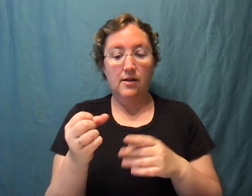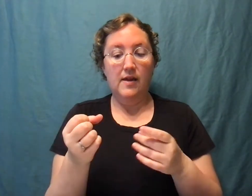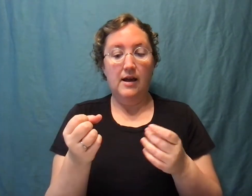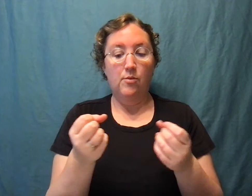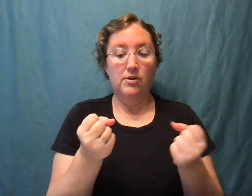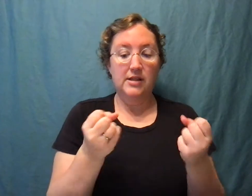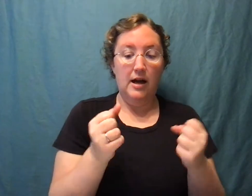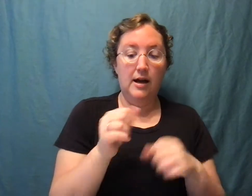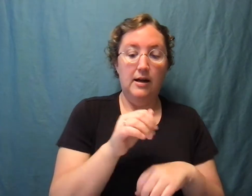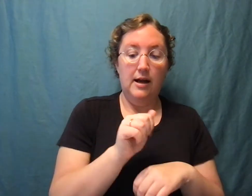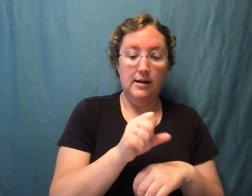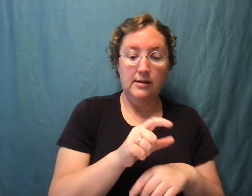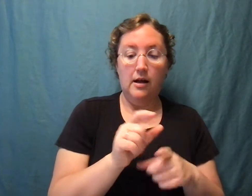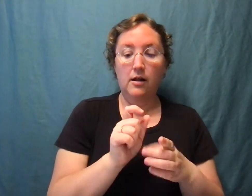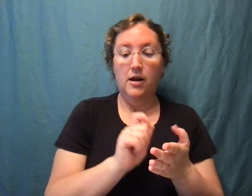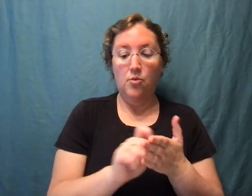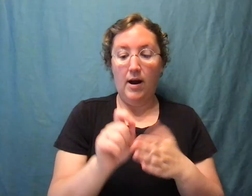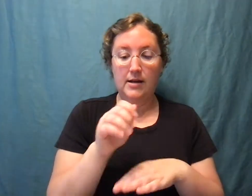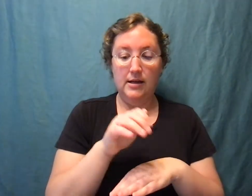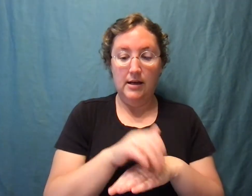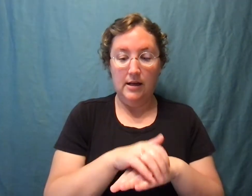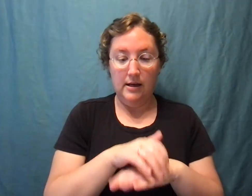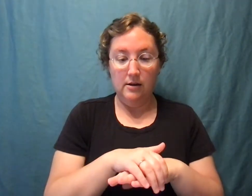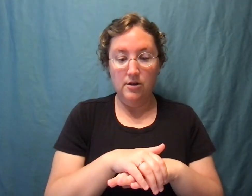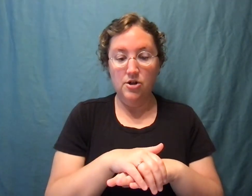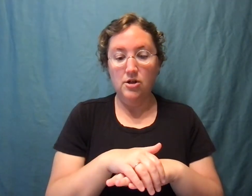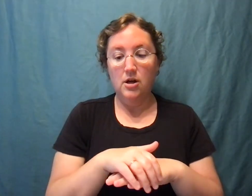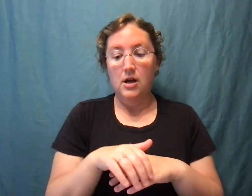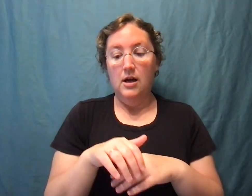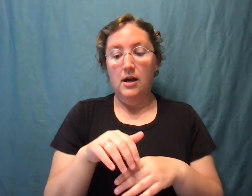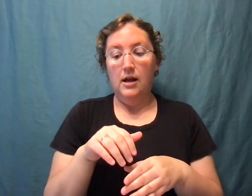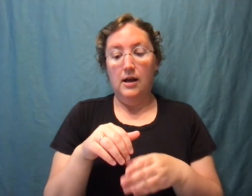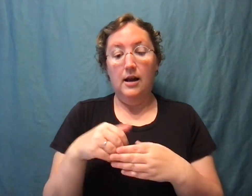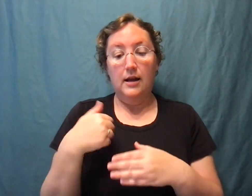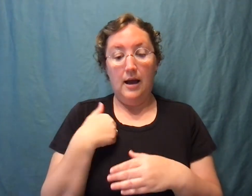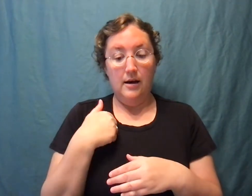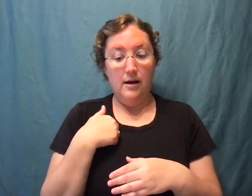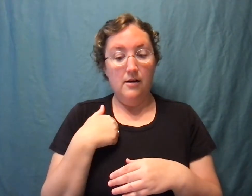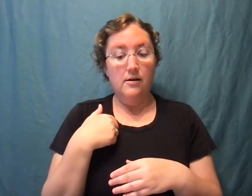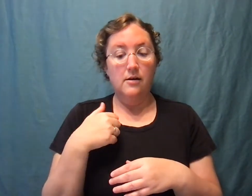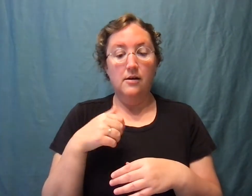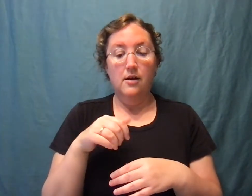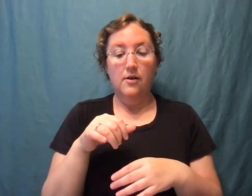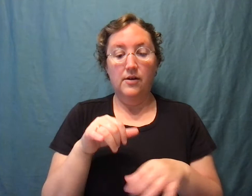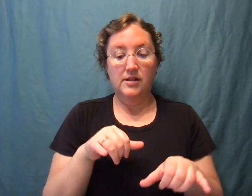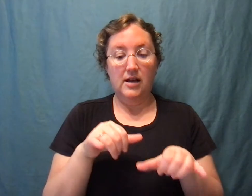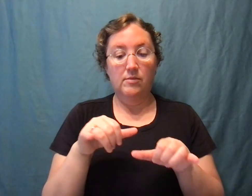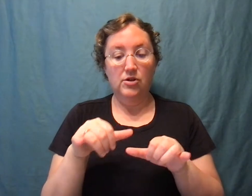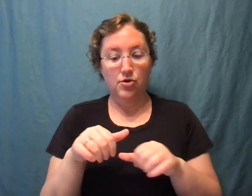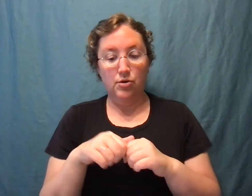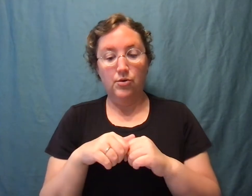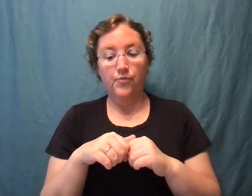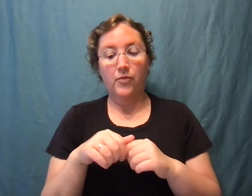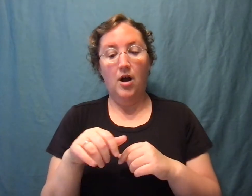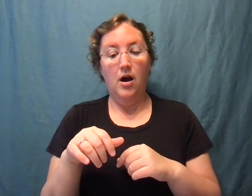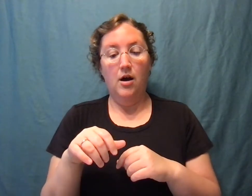they will sign ASL and write in English. In Canada, the same is true